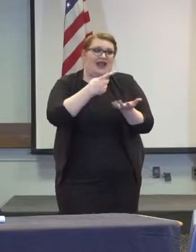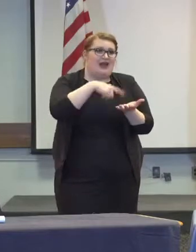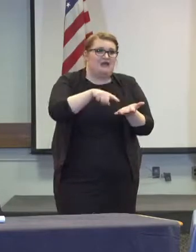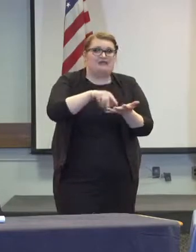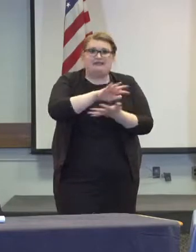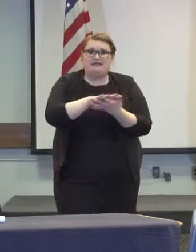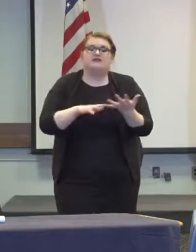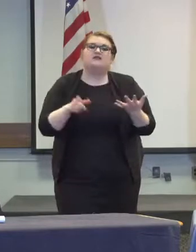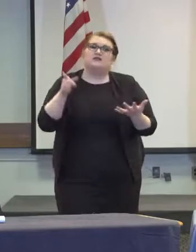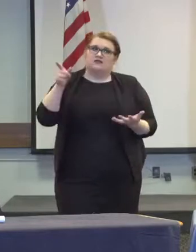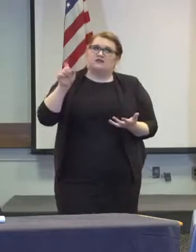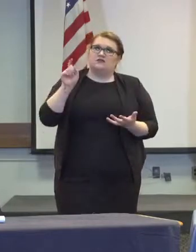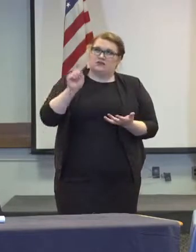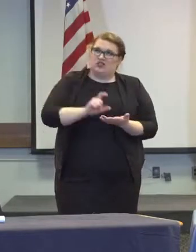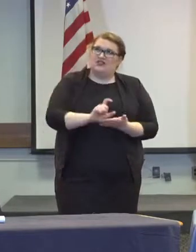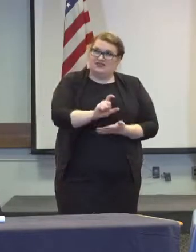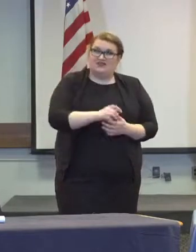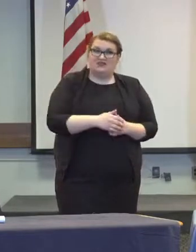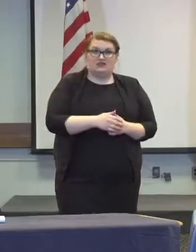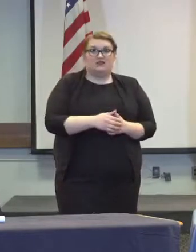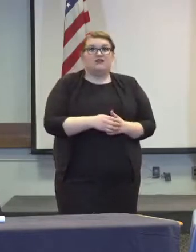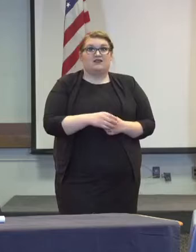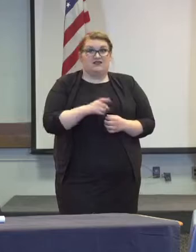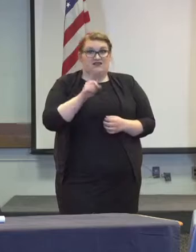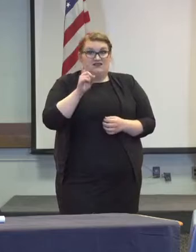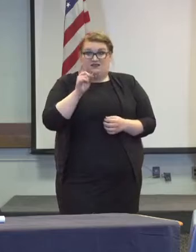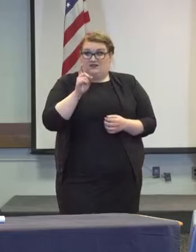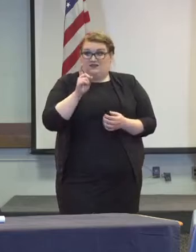payment, $900, $1,000 a month is